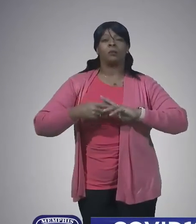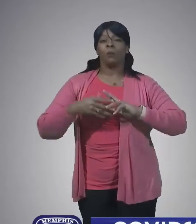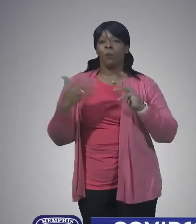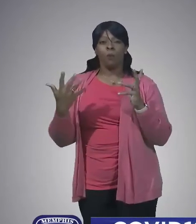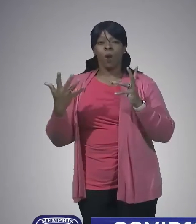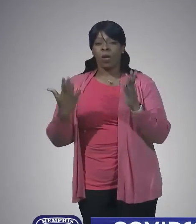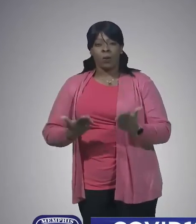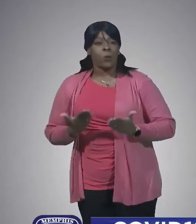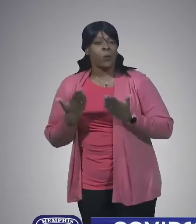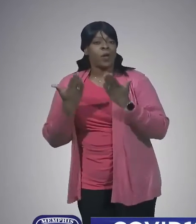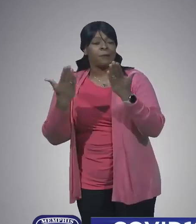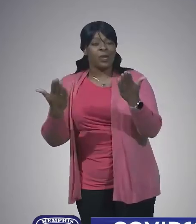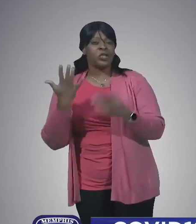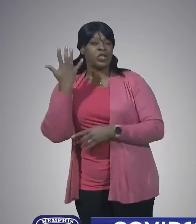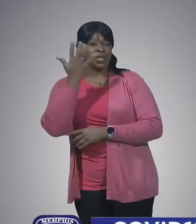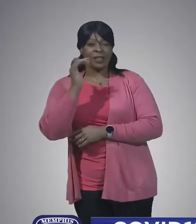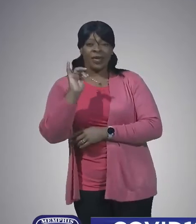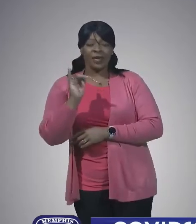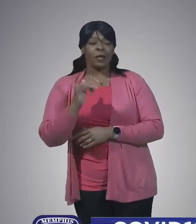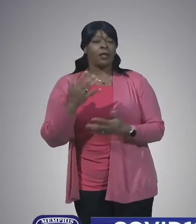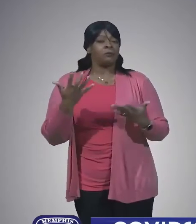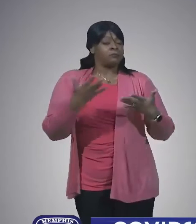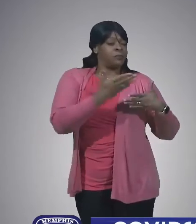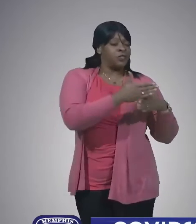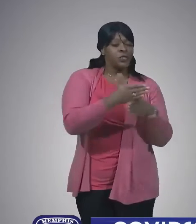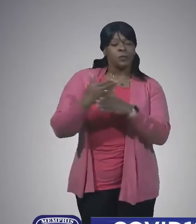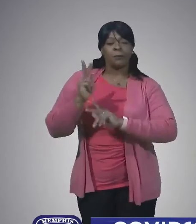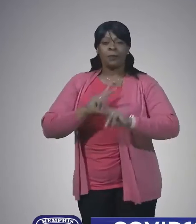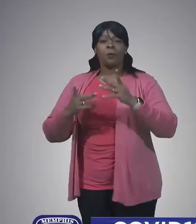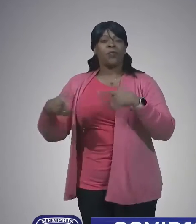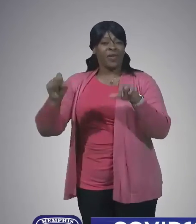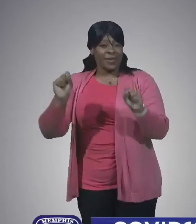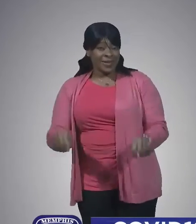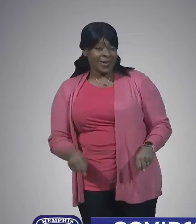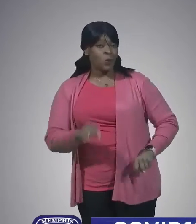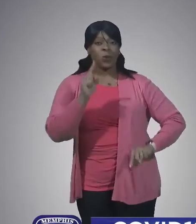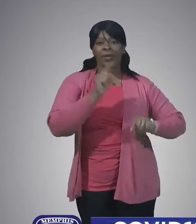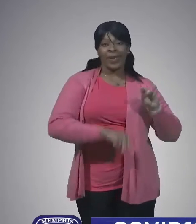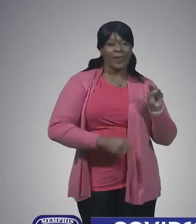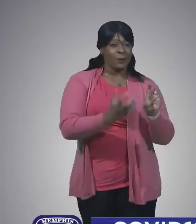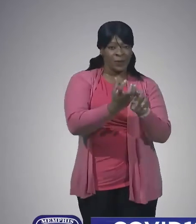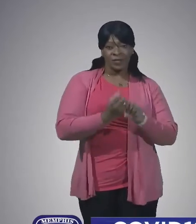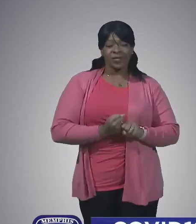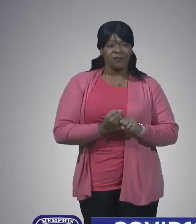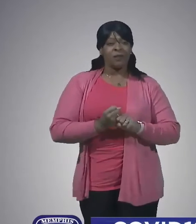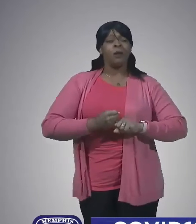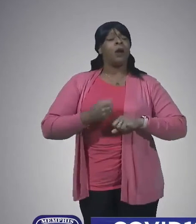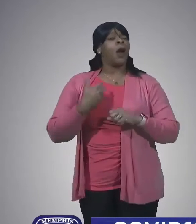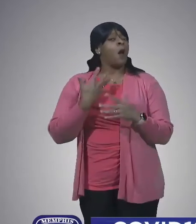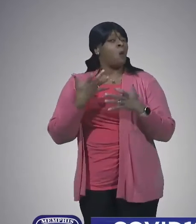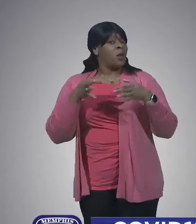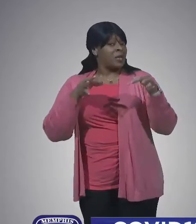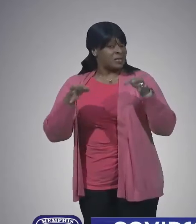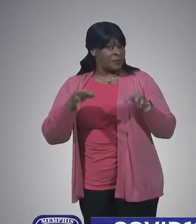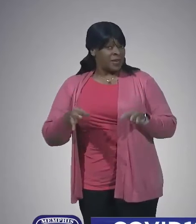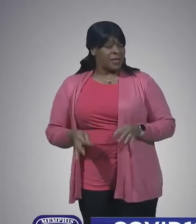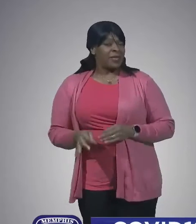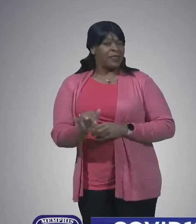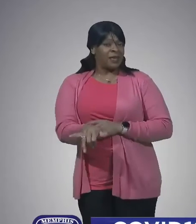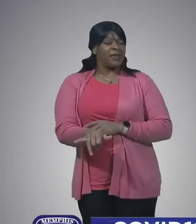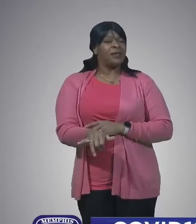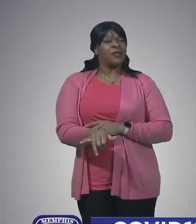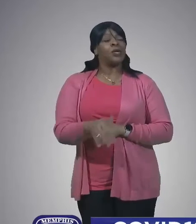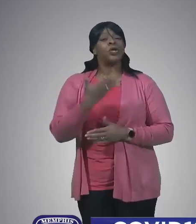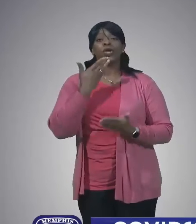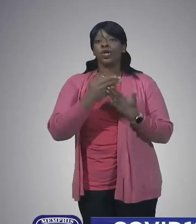the recommendations are, about sharing with people what they can and cannot get. But what I will also tell you is that the